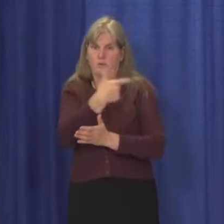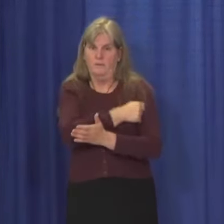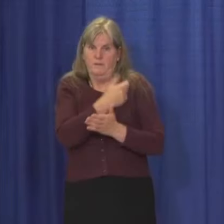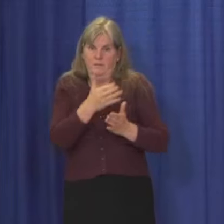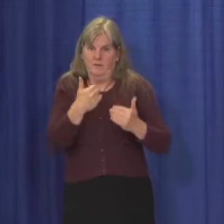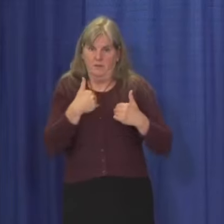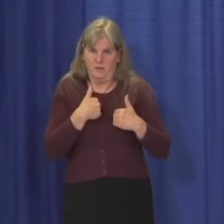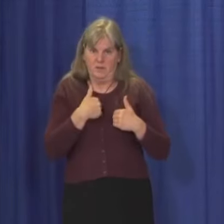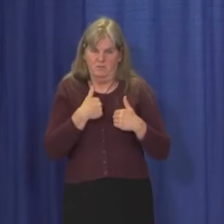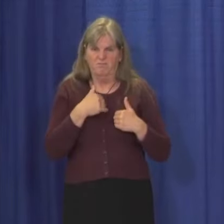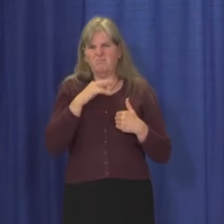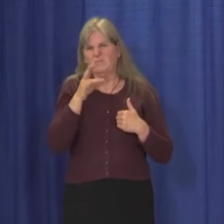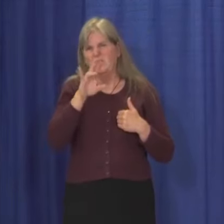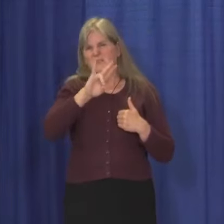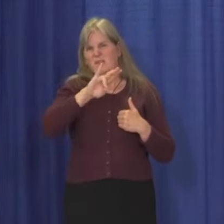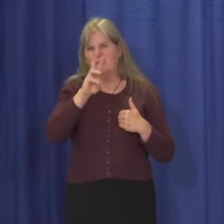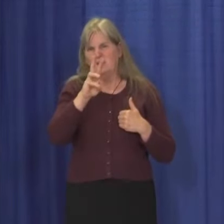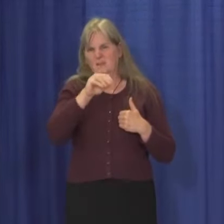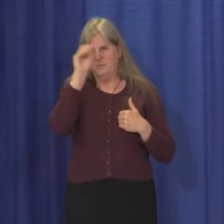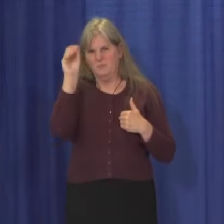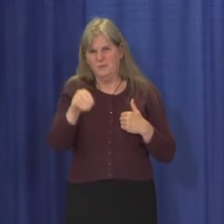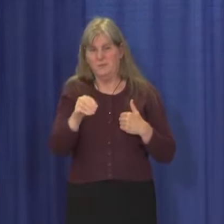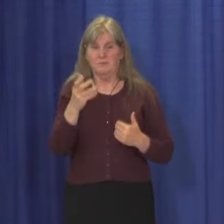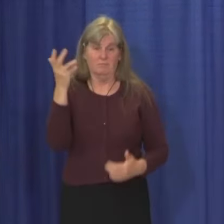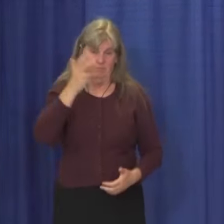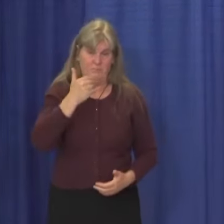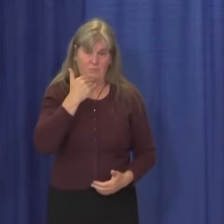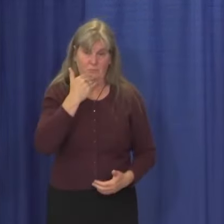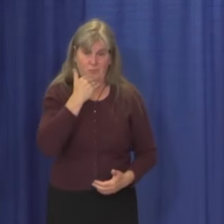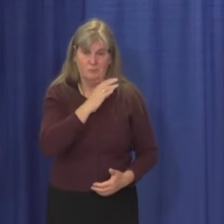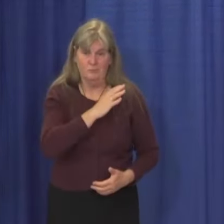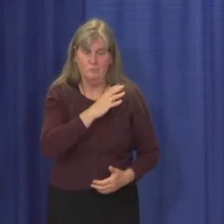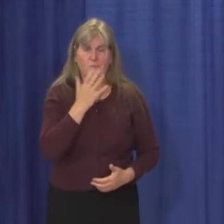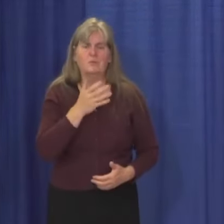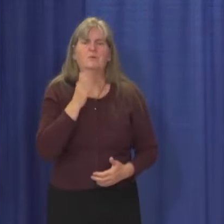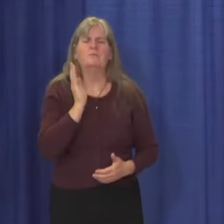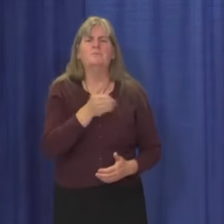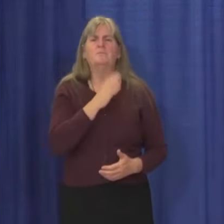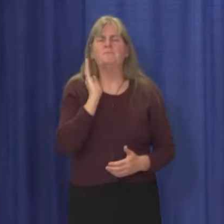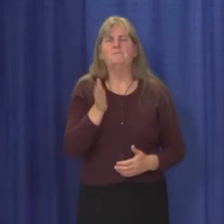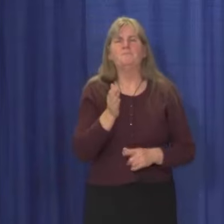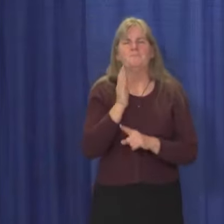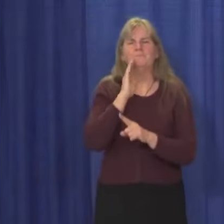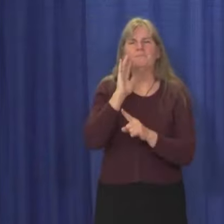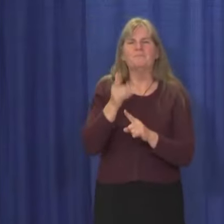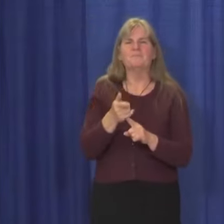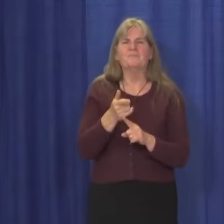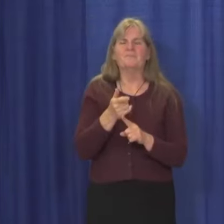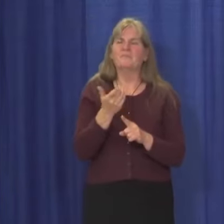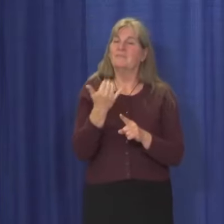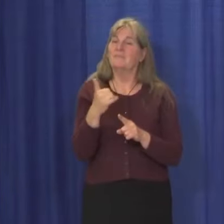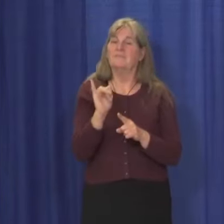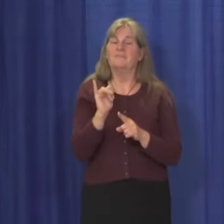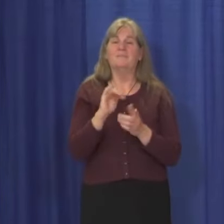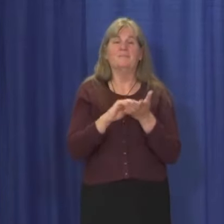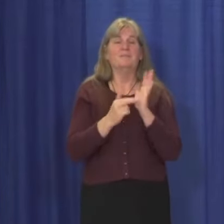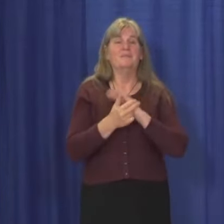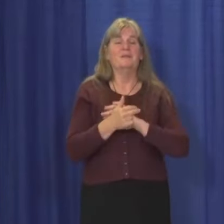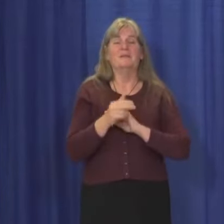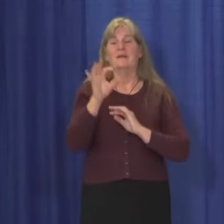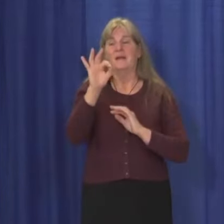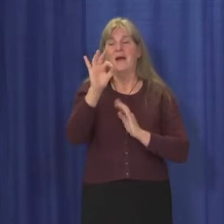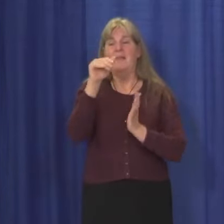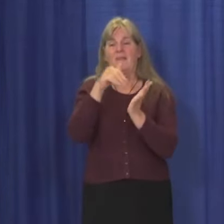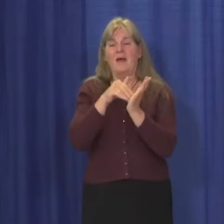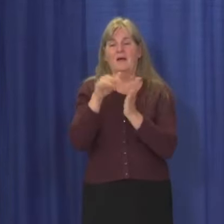vaccine, 76%. Fantastic progress. Yet, that still means about